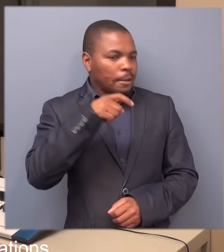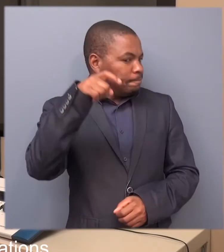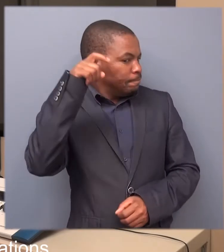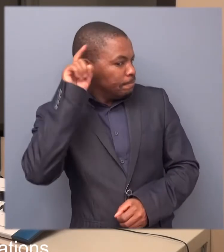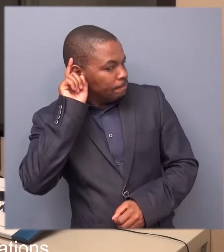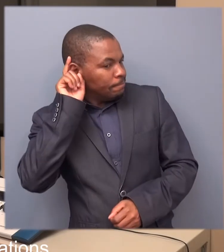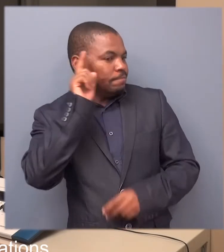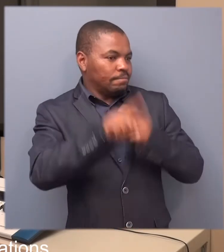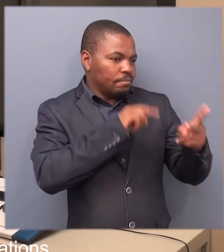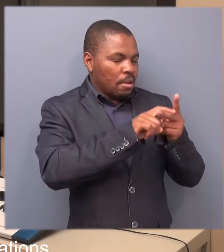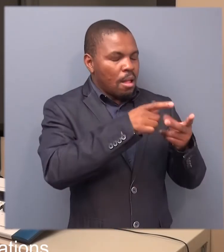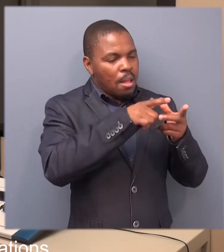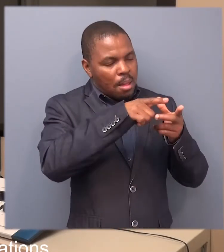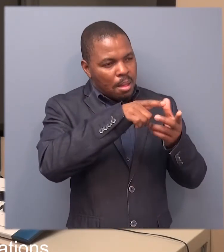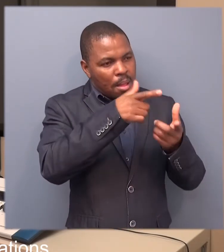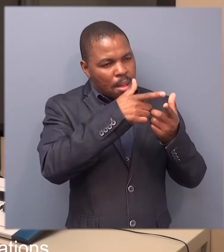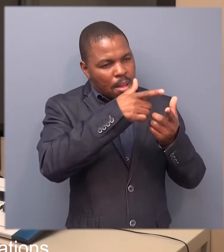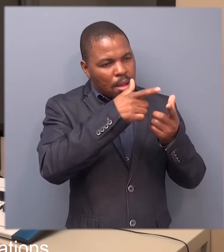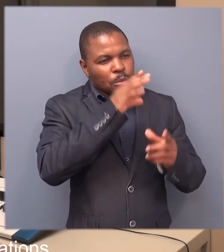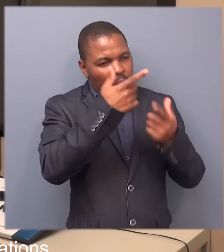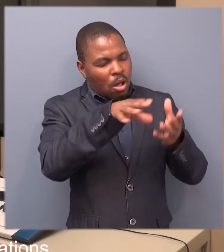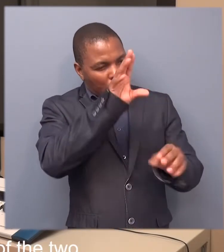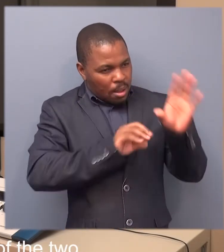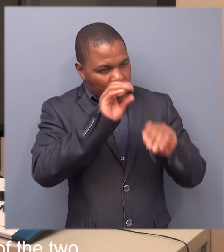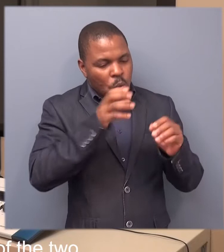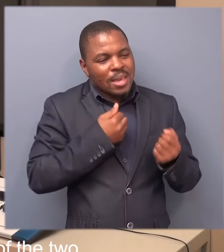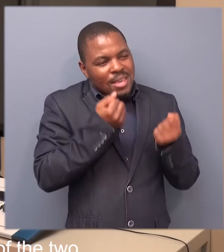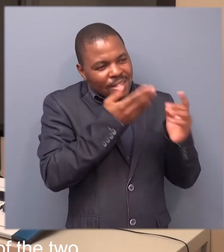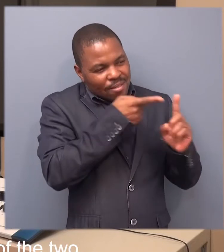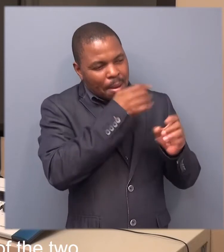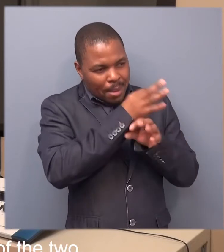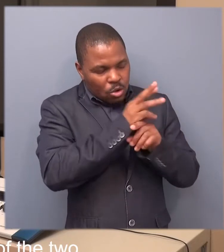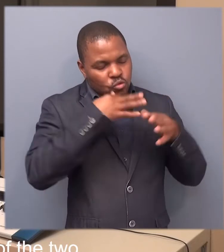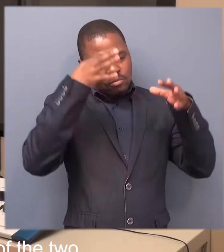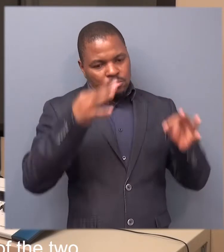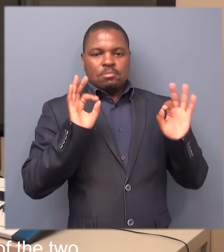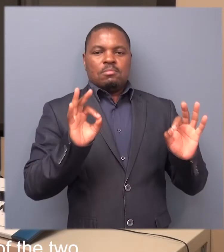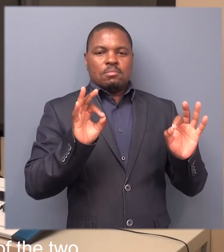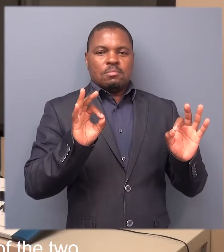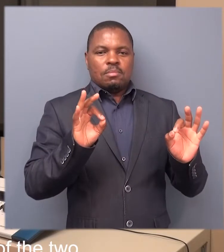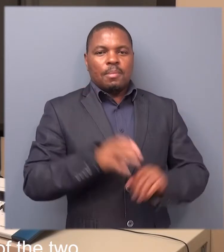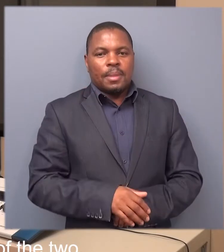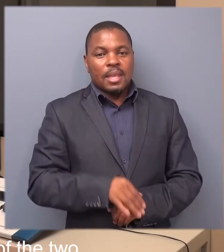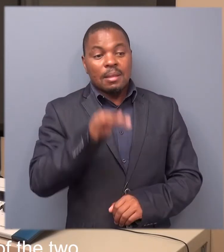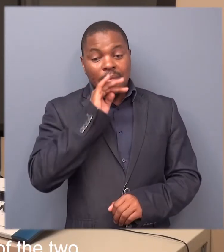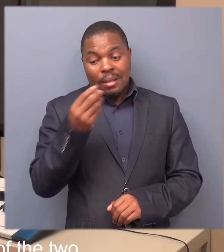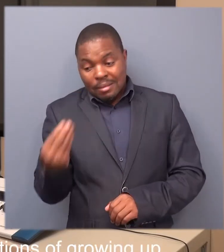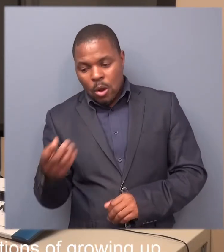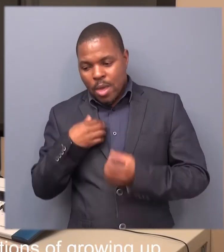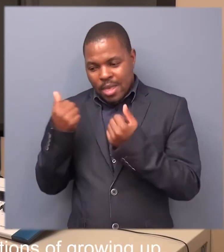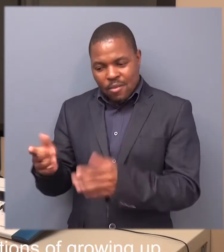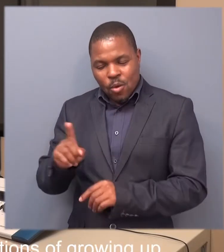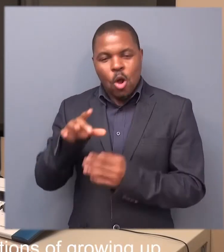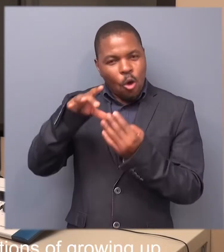or have the amplification and learn spoken language, or have a combination of the two, we're giving them the power to make those choices. And we're